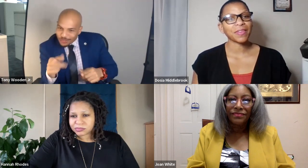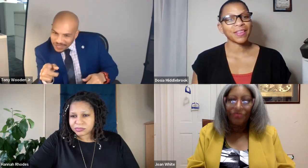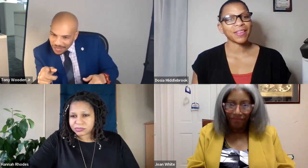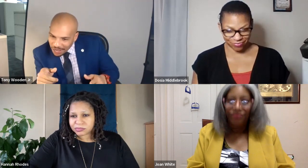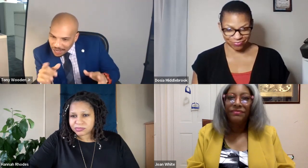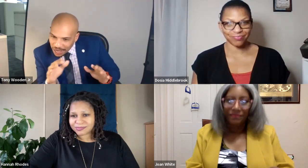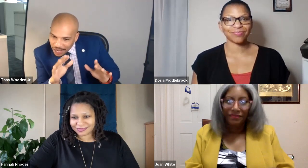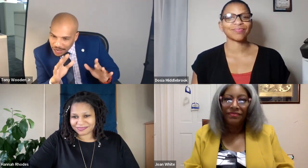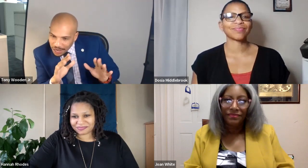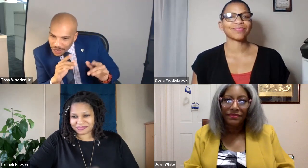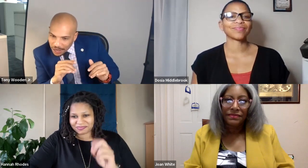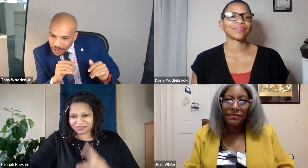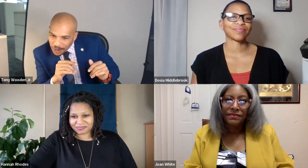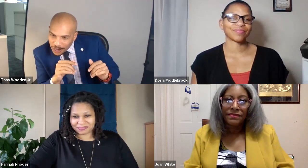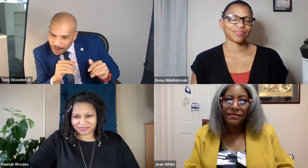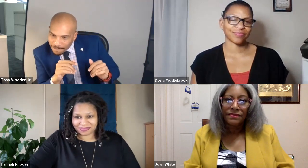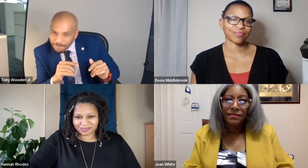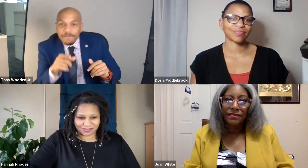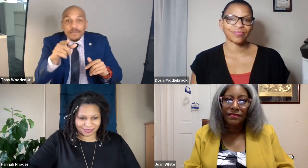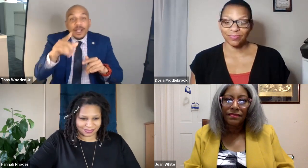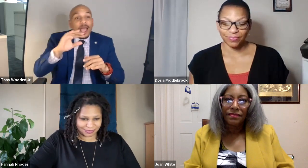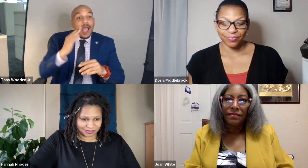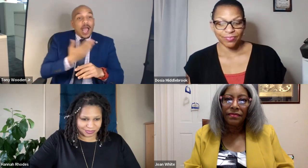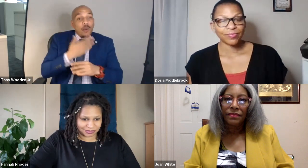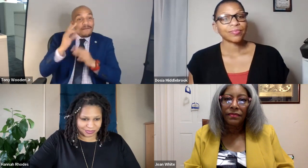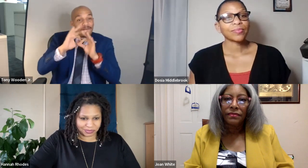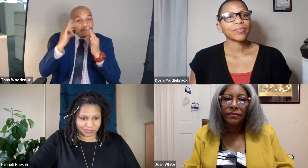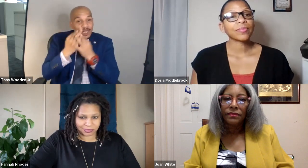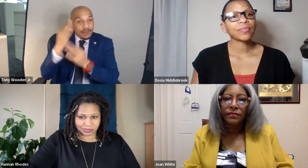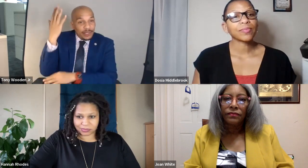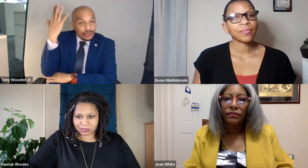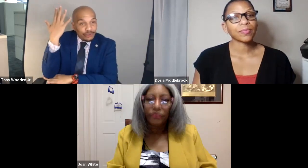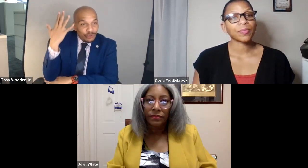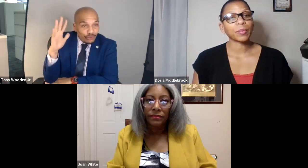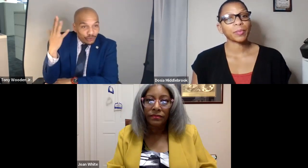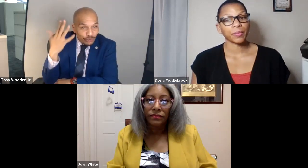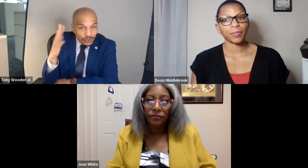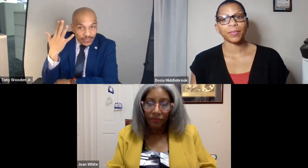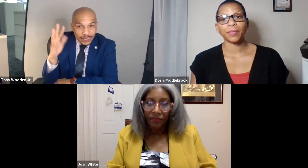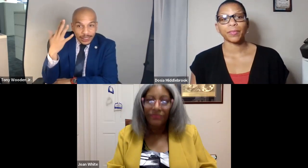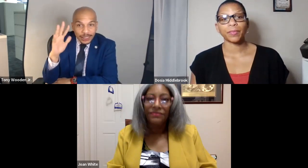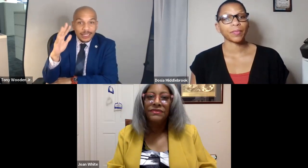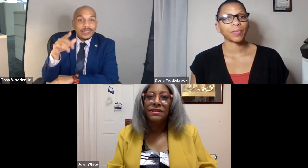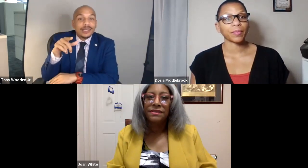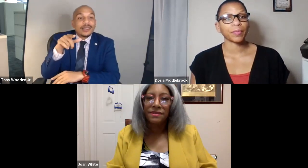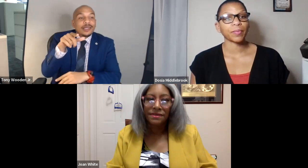One thing before we switch over to J3, I wanted to ask another question. So our family tree,